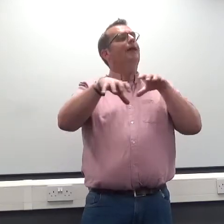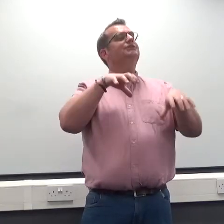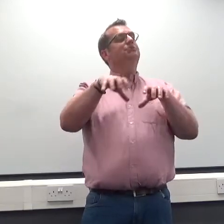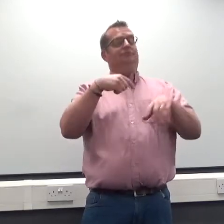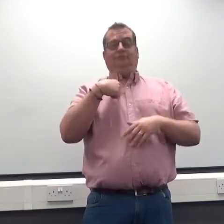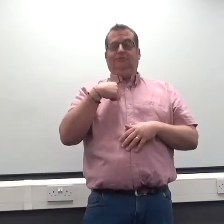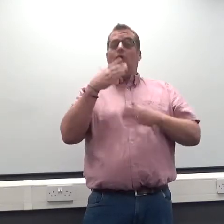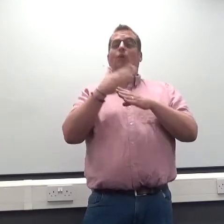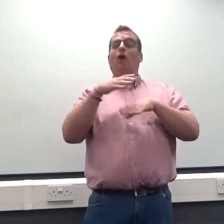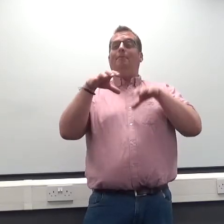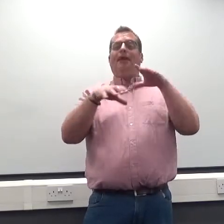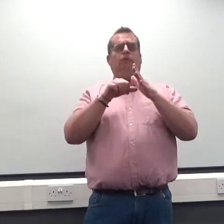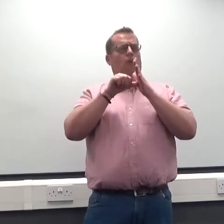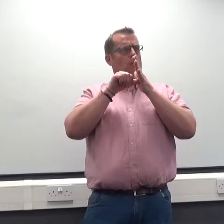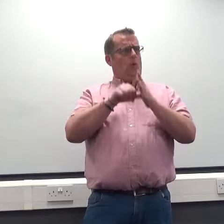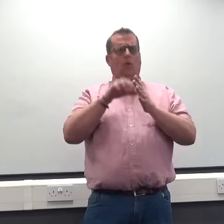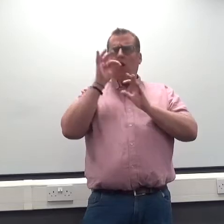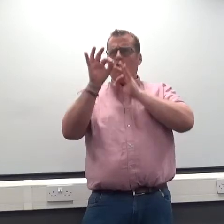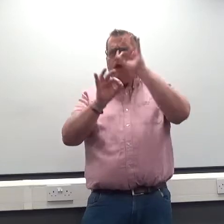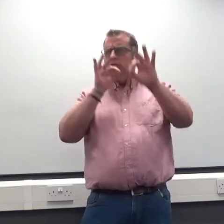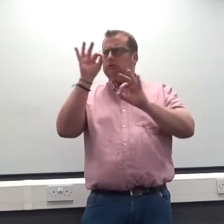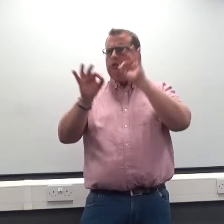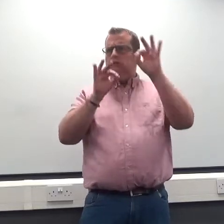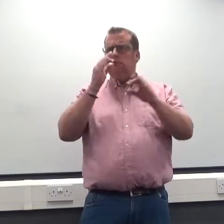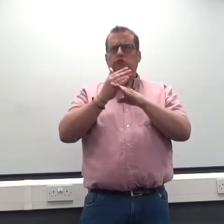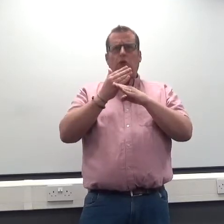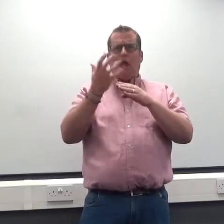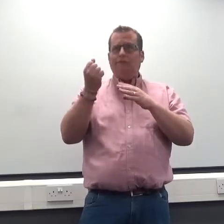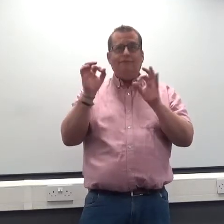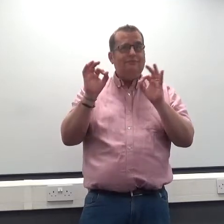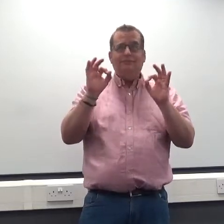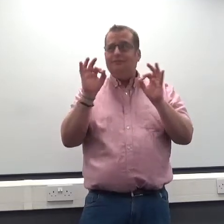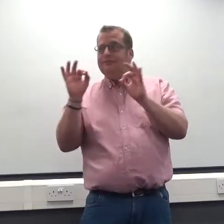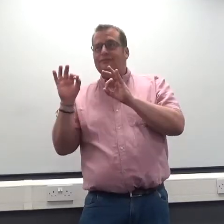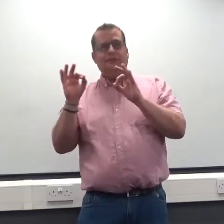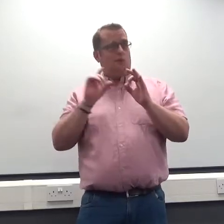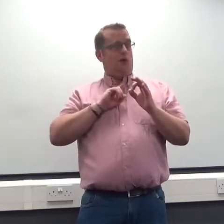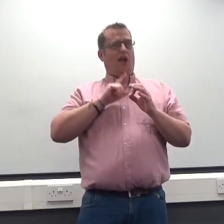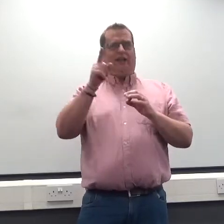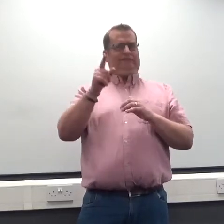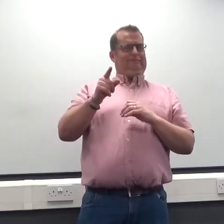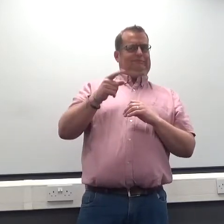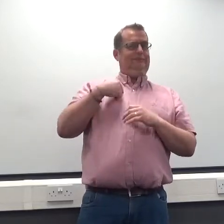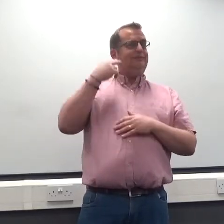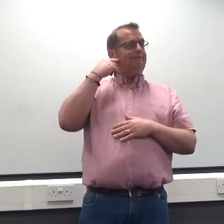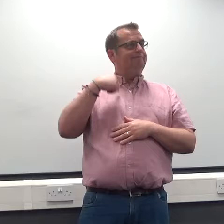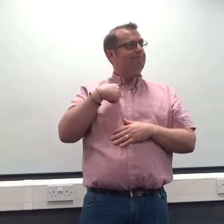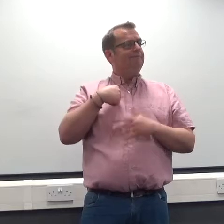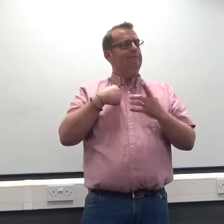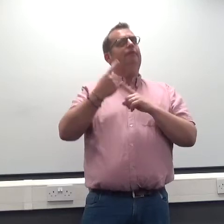So I did 2 years at university, and then I went on a work placement. And I was applying for lots of different jobs during that